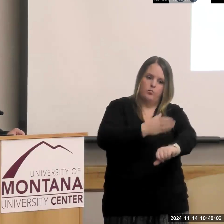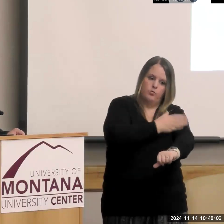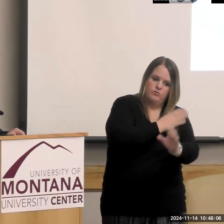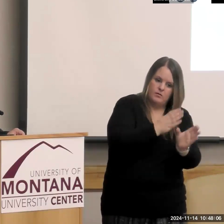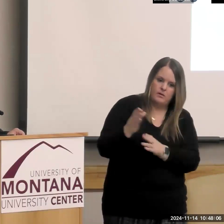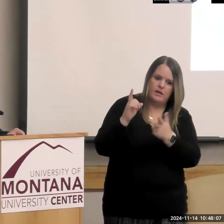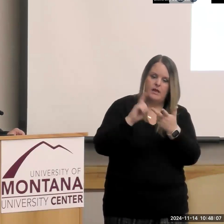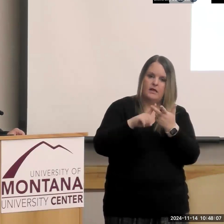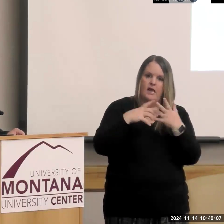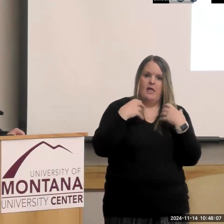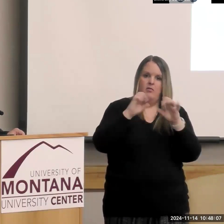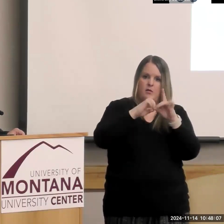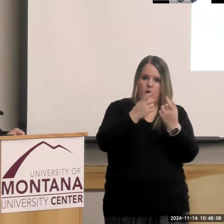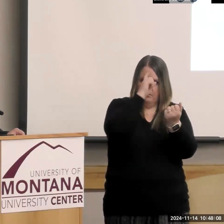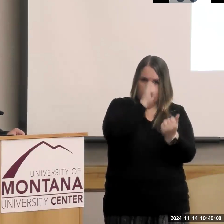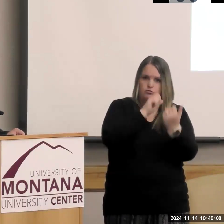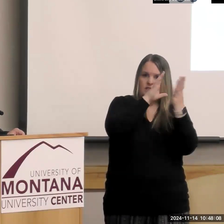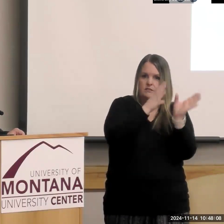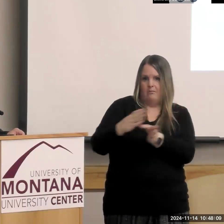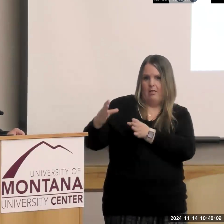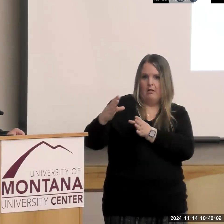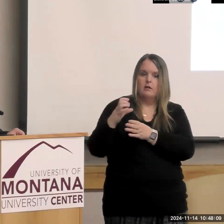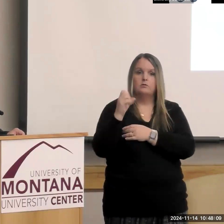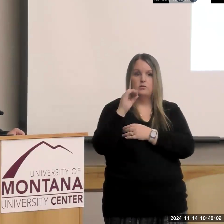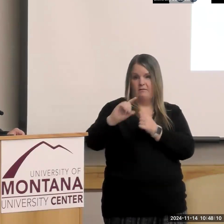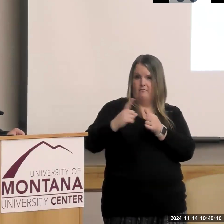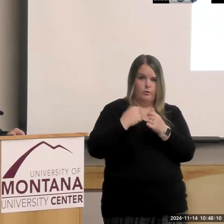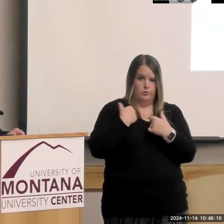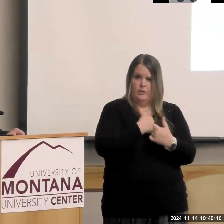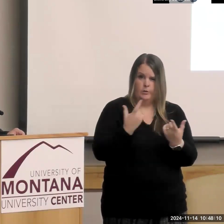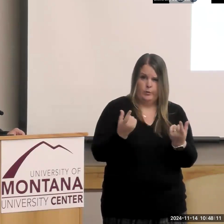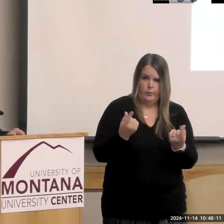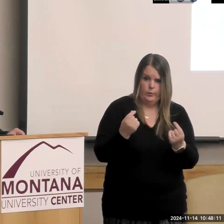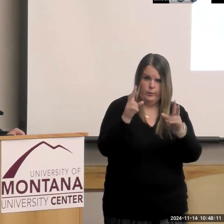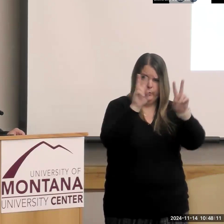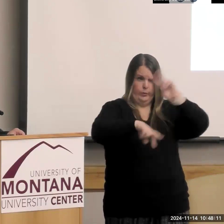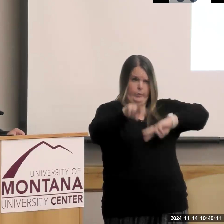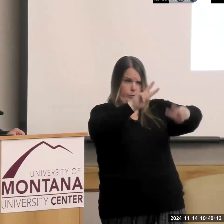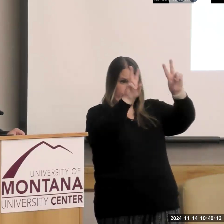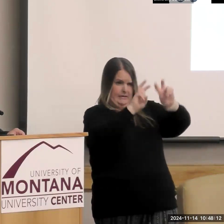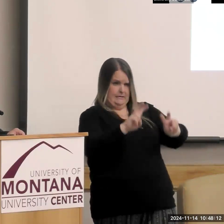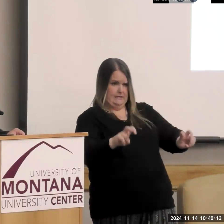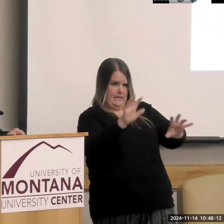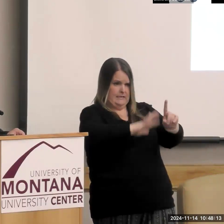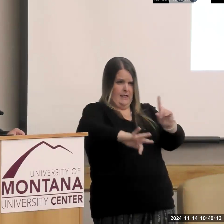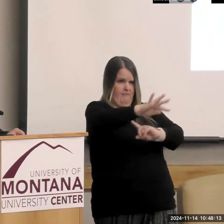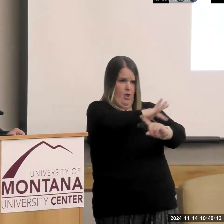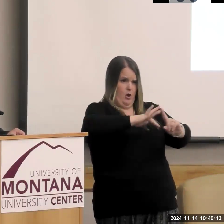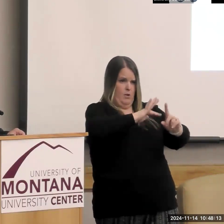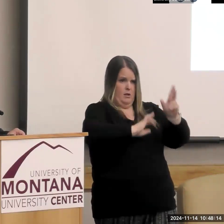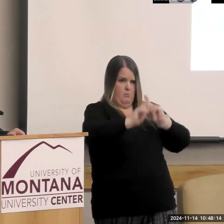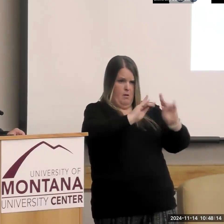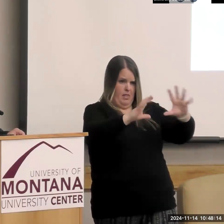department strategic plan. So as I said before, first thing we do is assess our environment, our circumstance, our population,